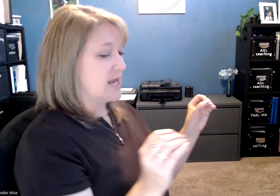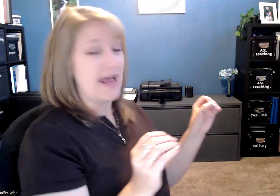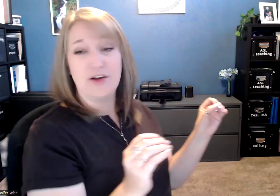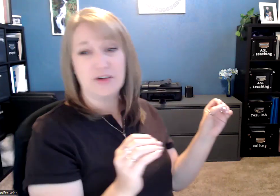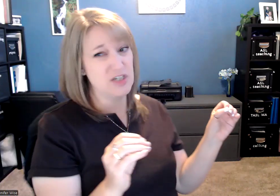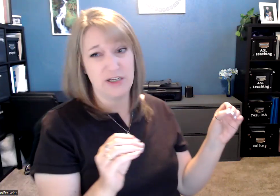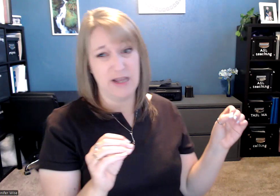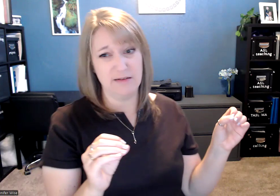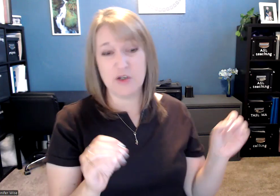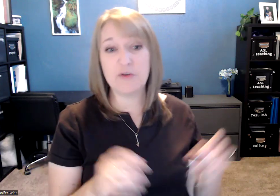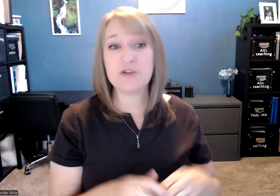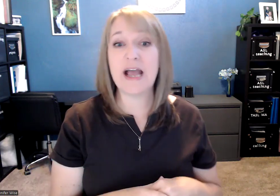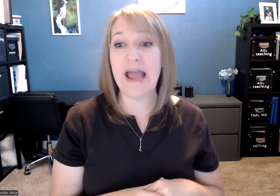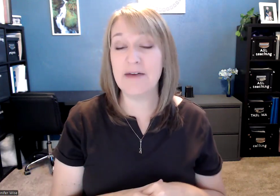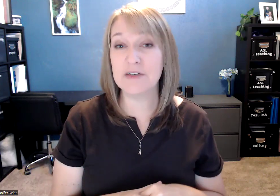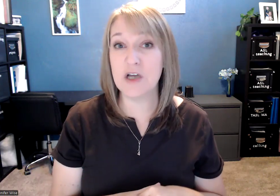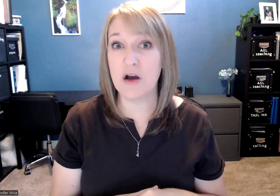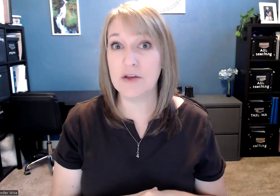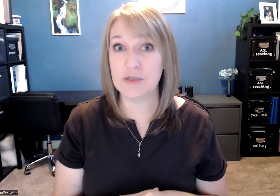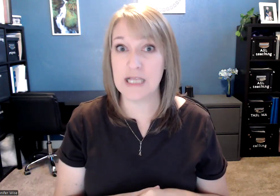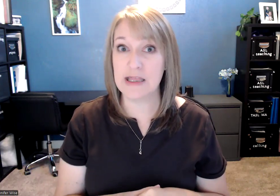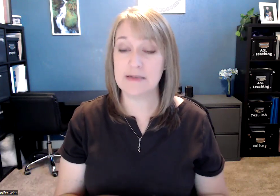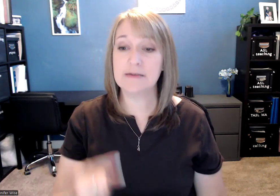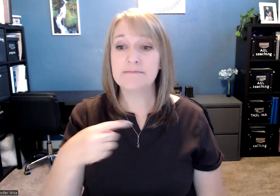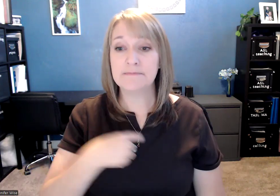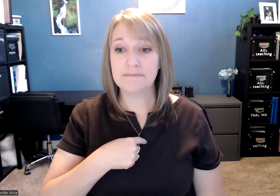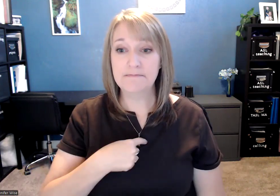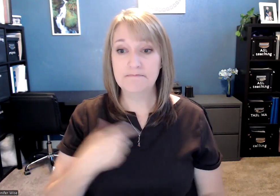And you're going to shake your head. So if you say, I have a dog, you would sign this.